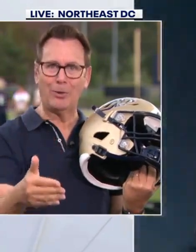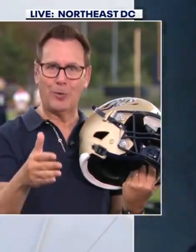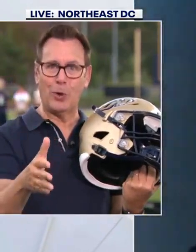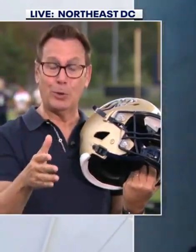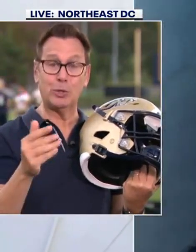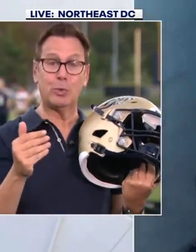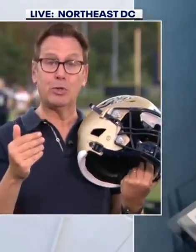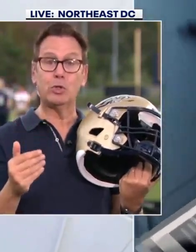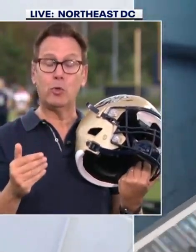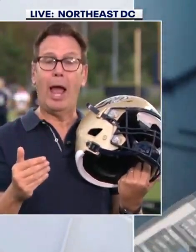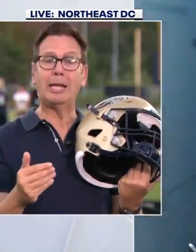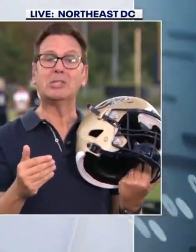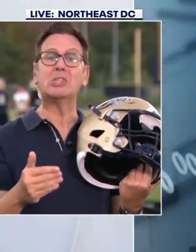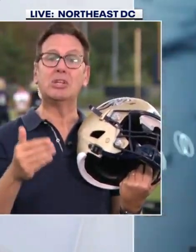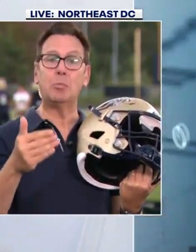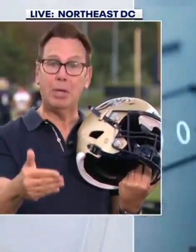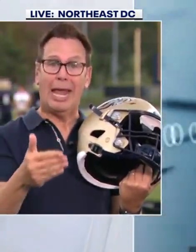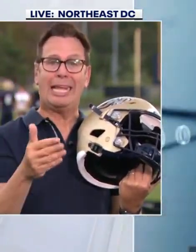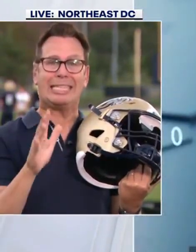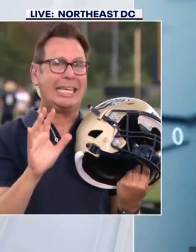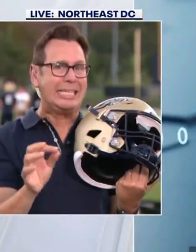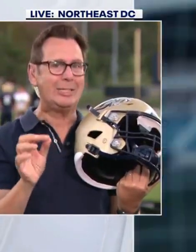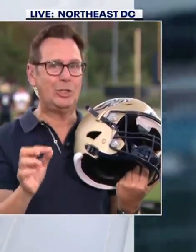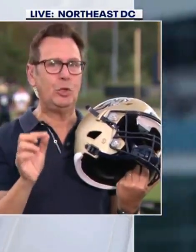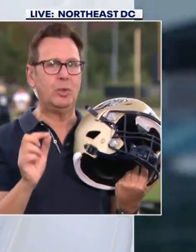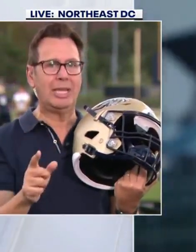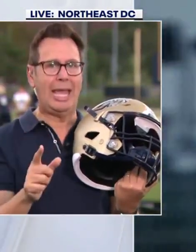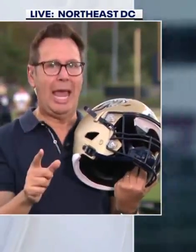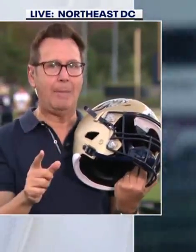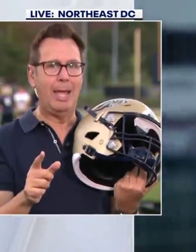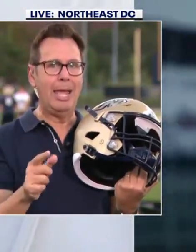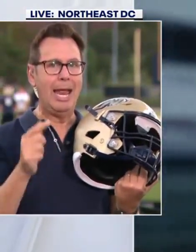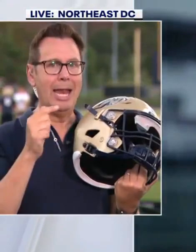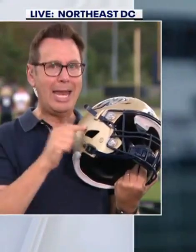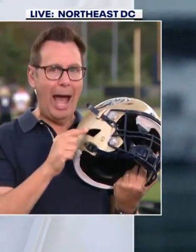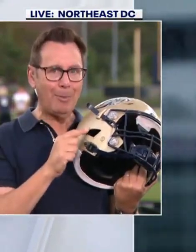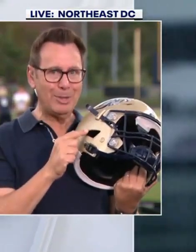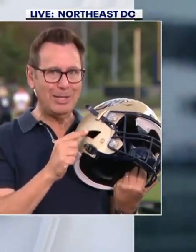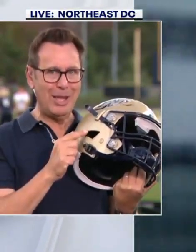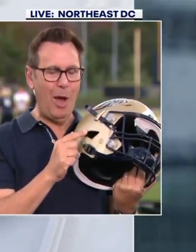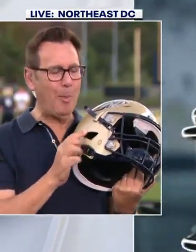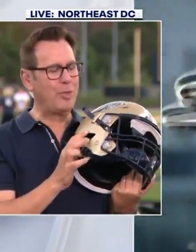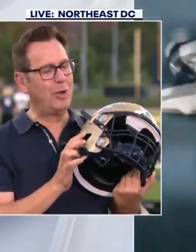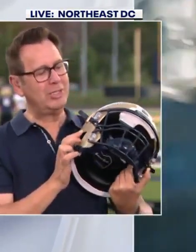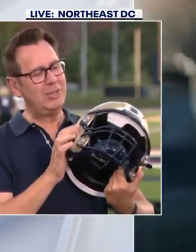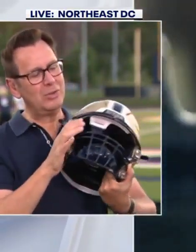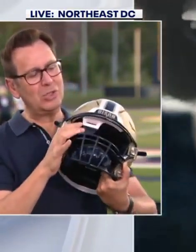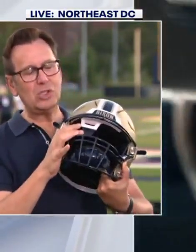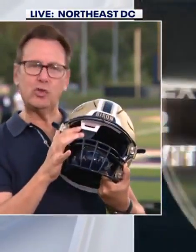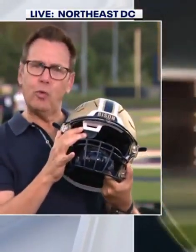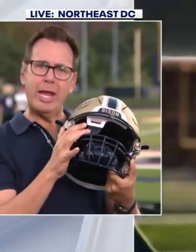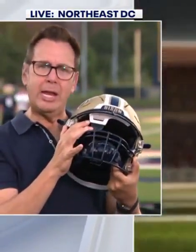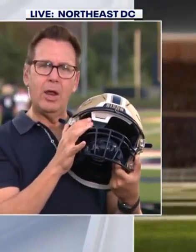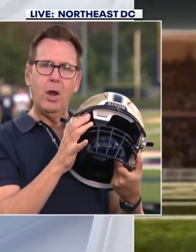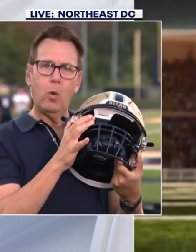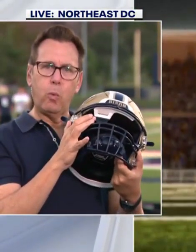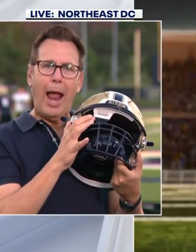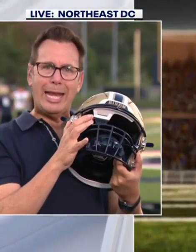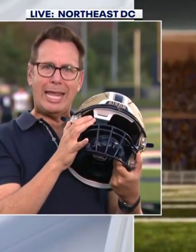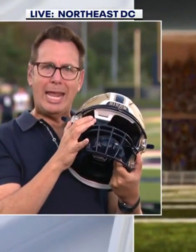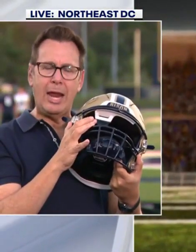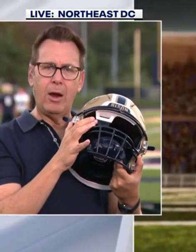challenge for coaches when they're trying to signal plays into the game. Not with this helmet, though. You see, there's a screen